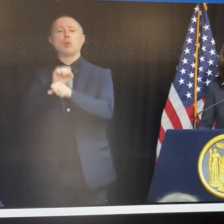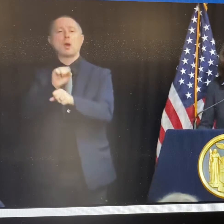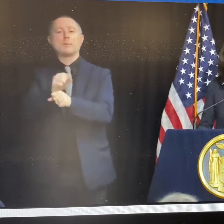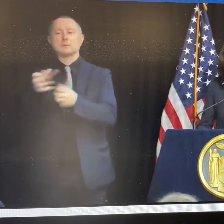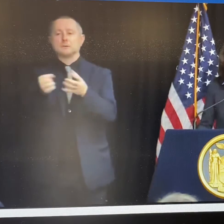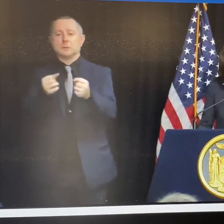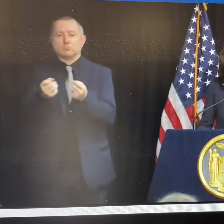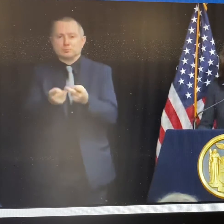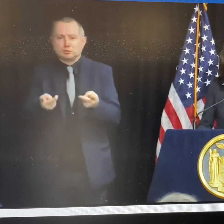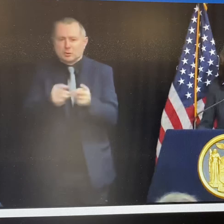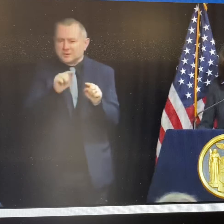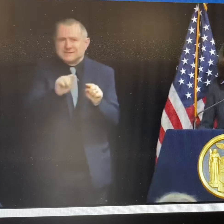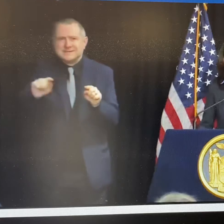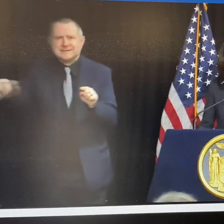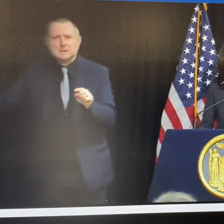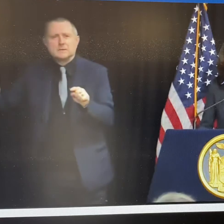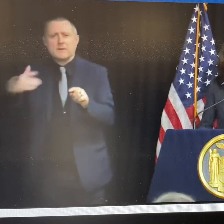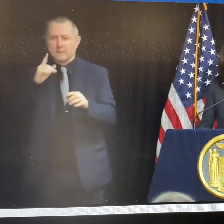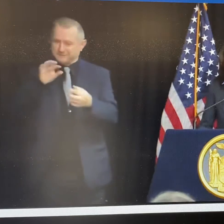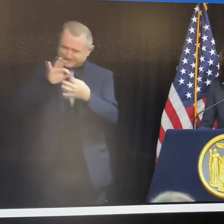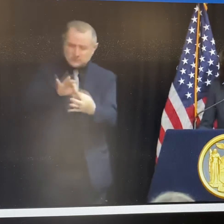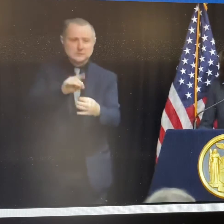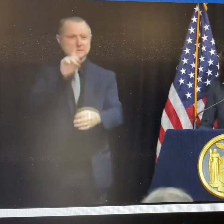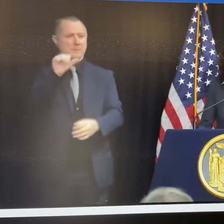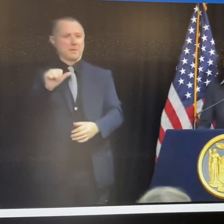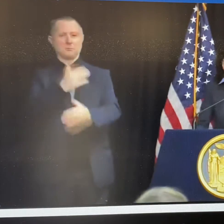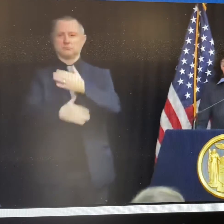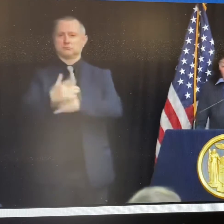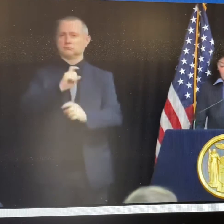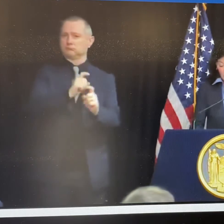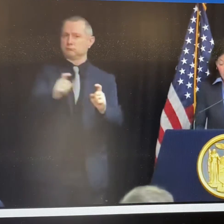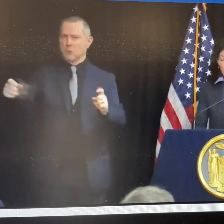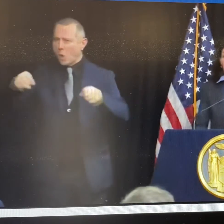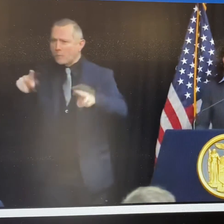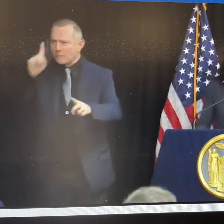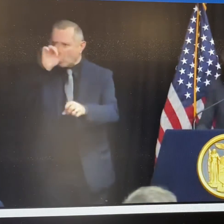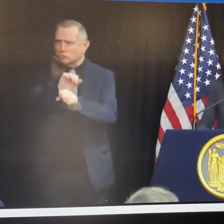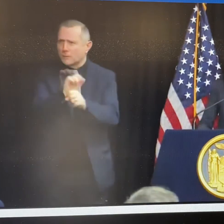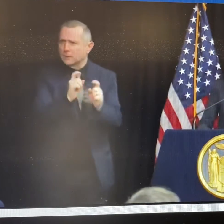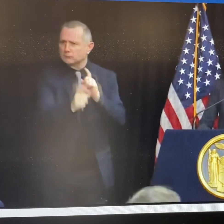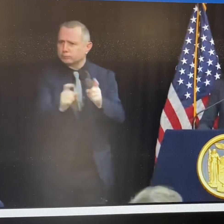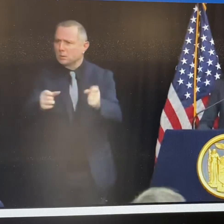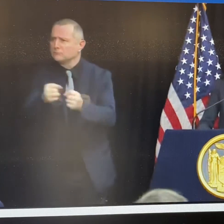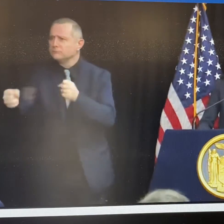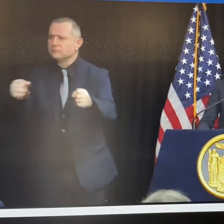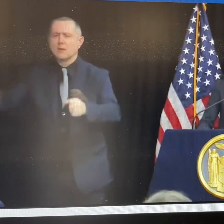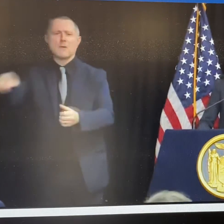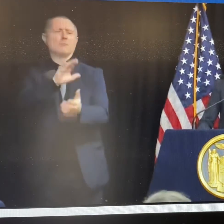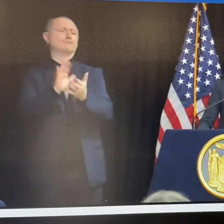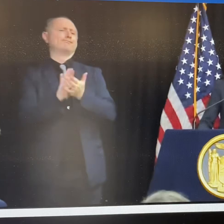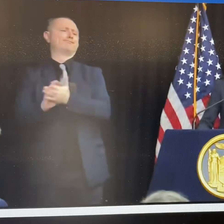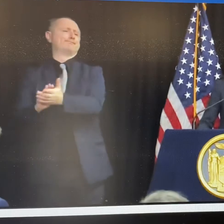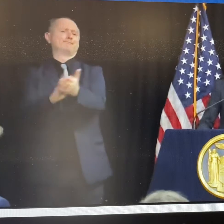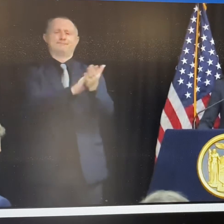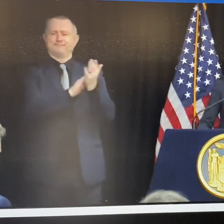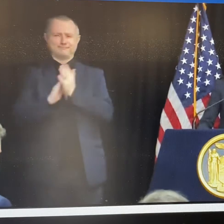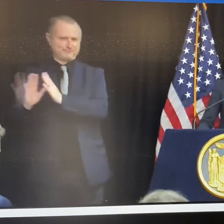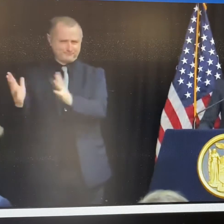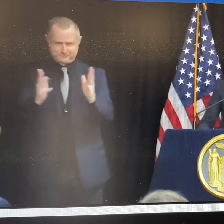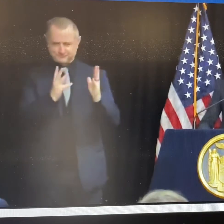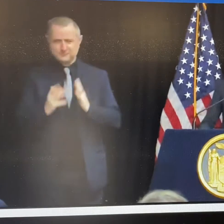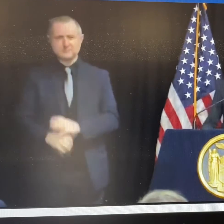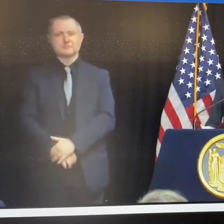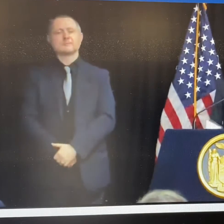Let's give people a real shot, a meaningful chance. And that'll include up to